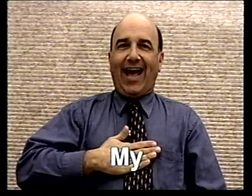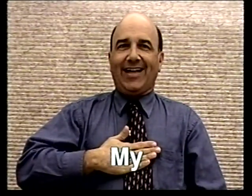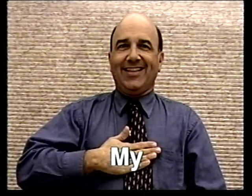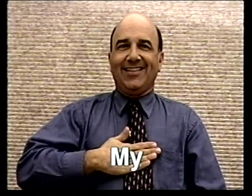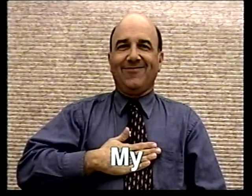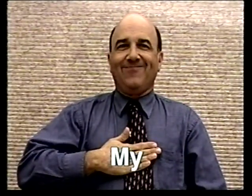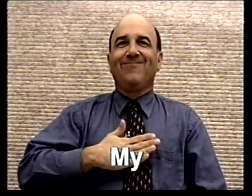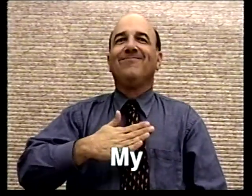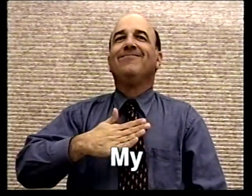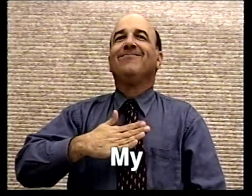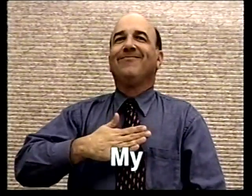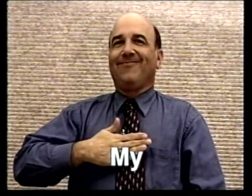My.